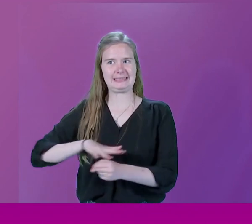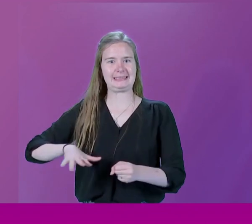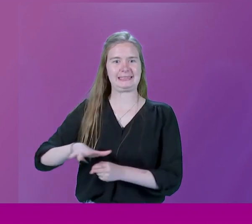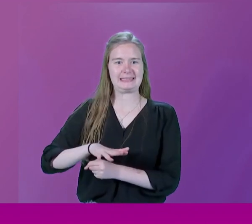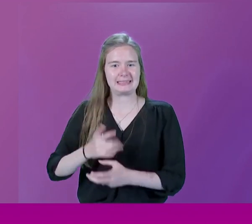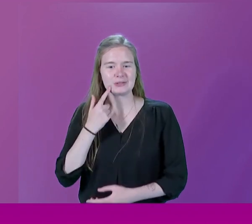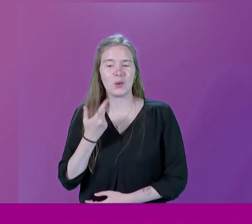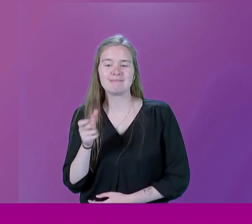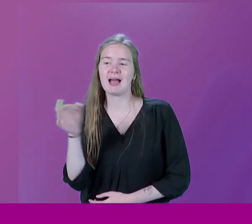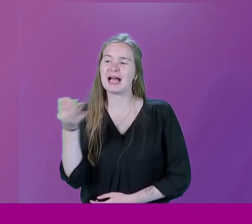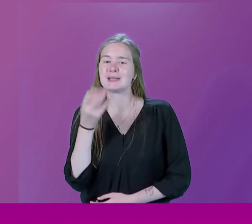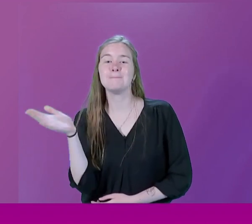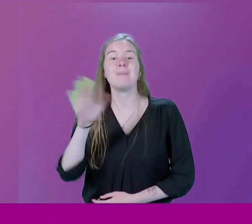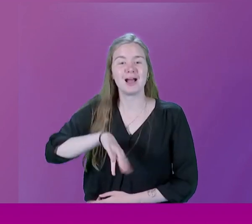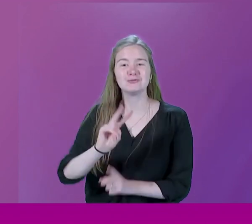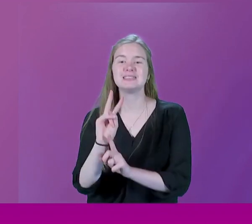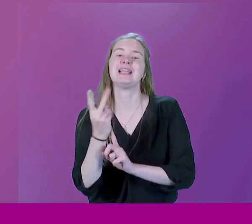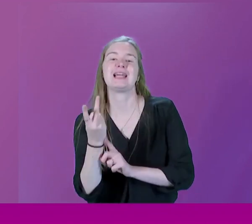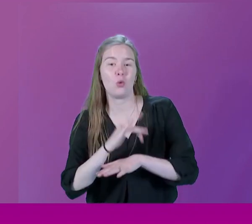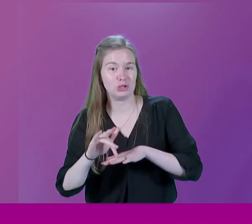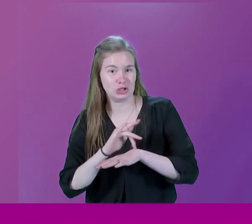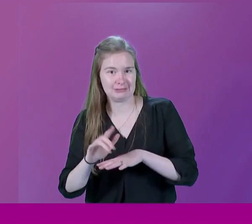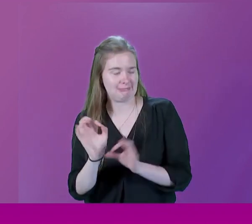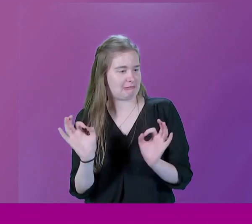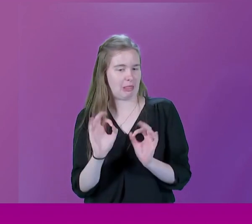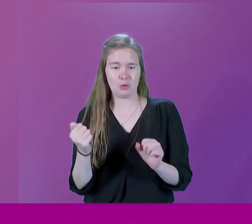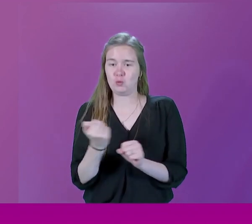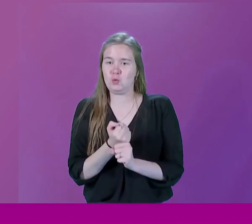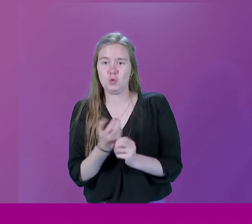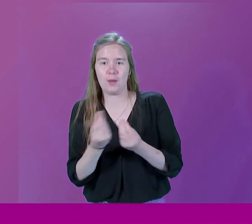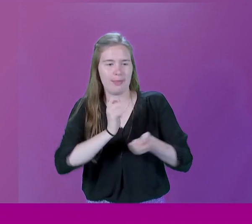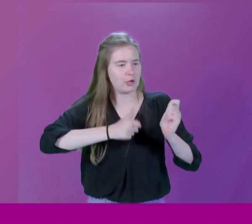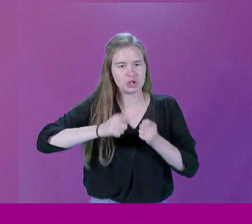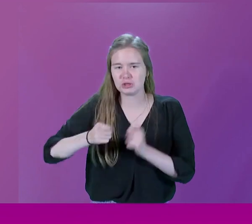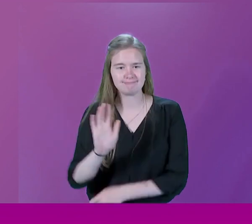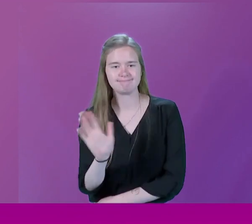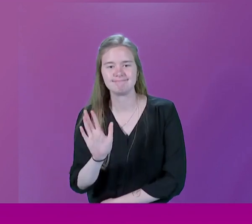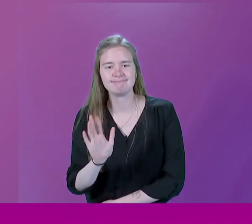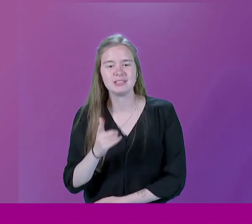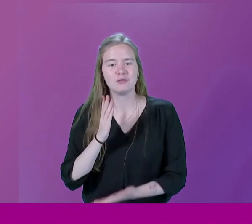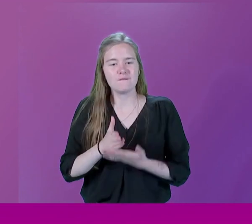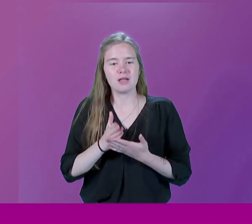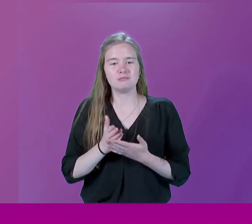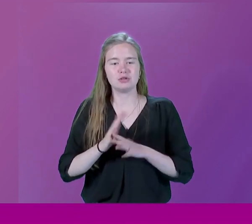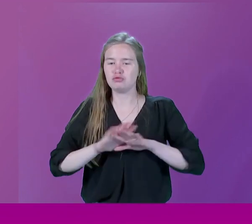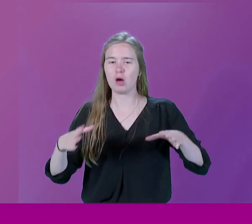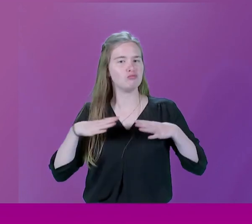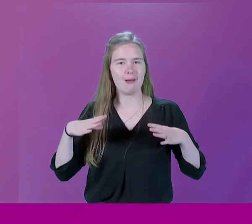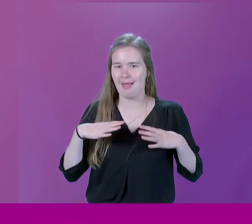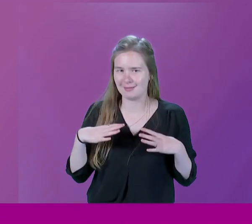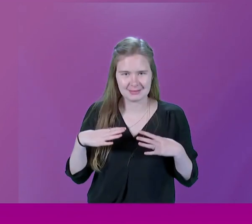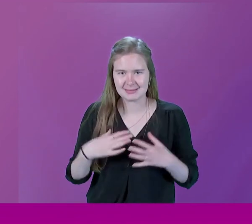they asked me back for a second edition that had nothing to do with percussion playing at all. So it was completely